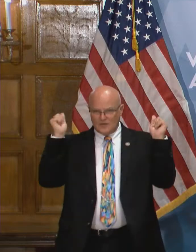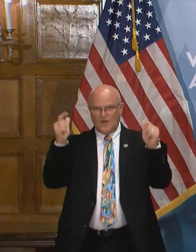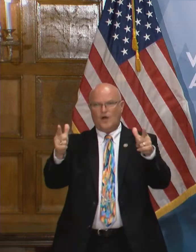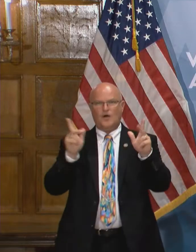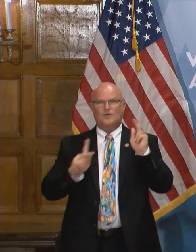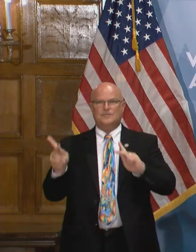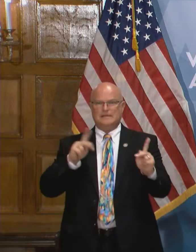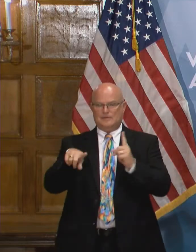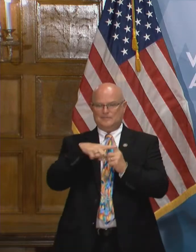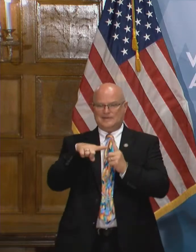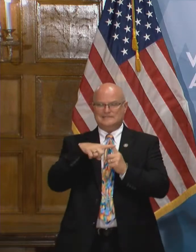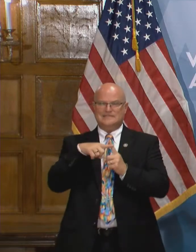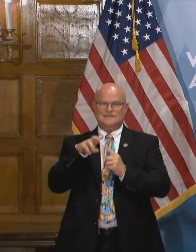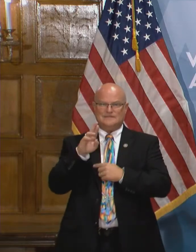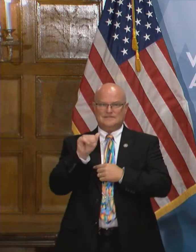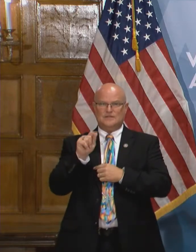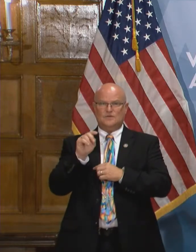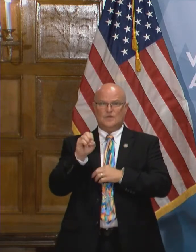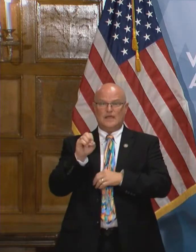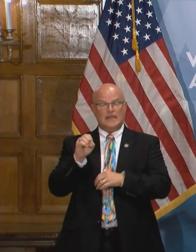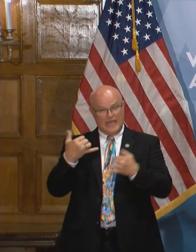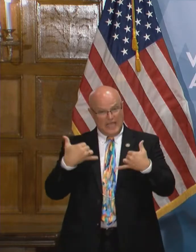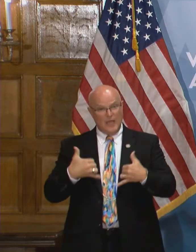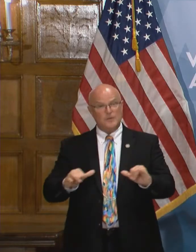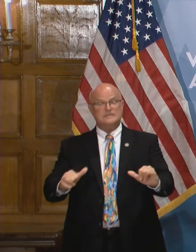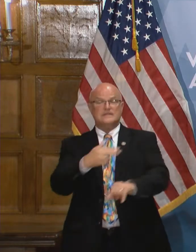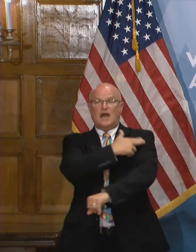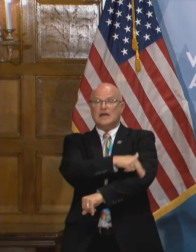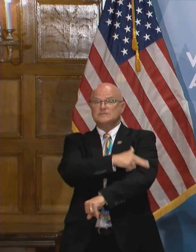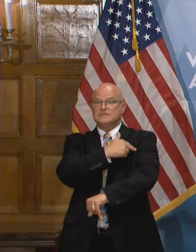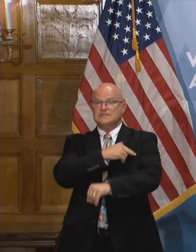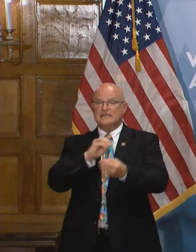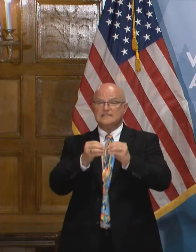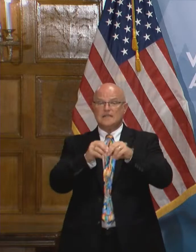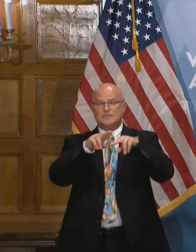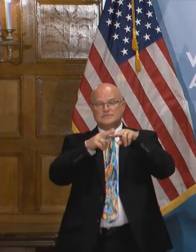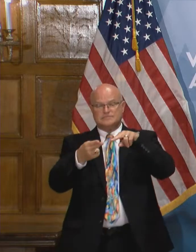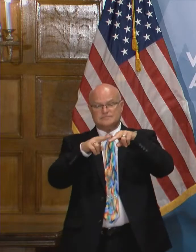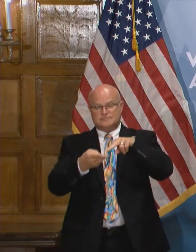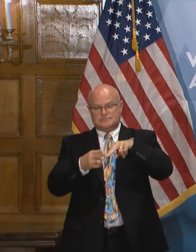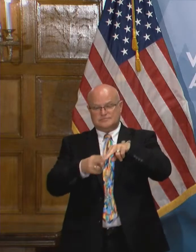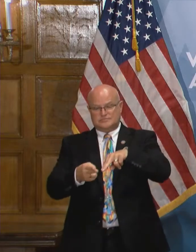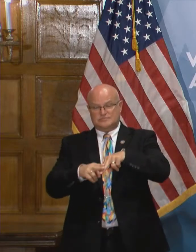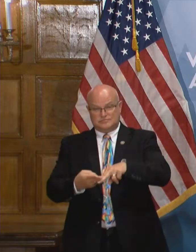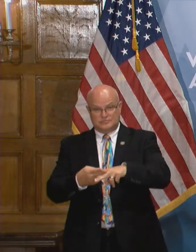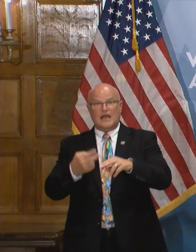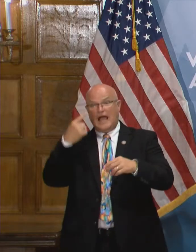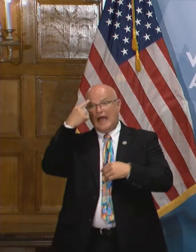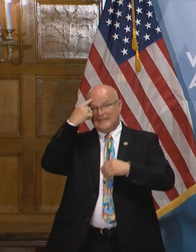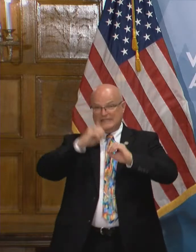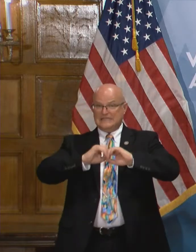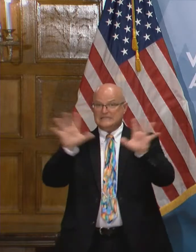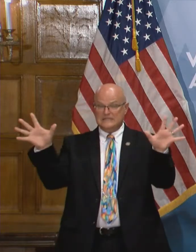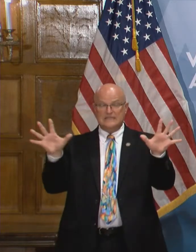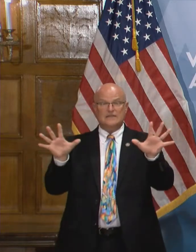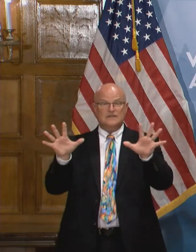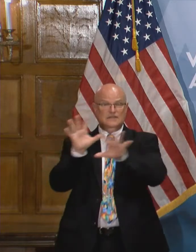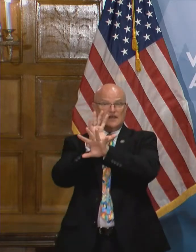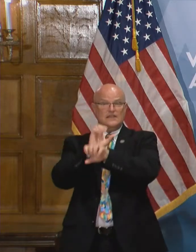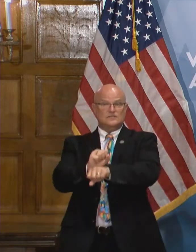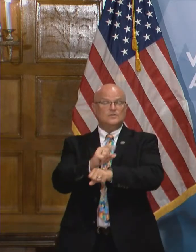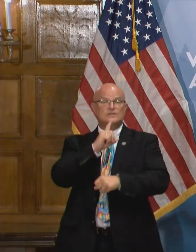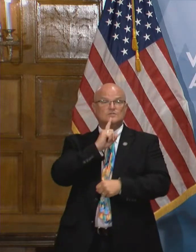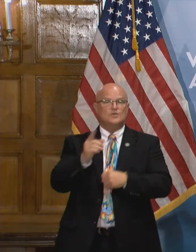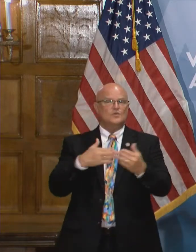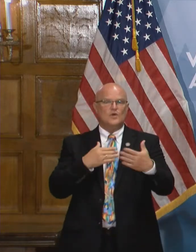everyone's positivity, and we still see the hospitalizations going down. So I think clearly the trend is true